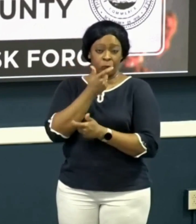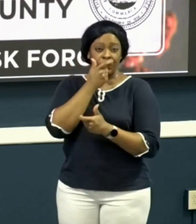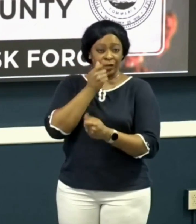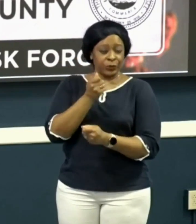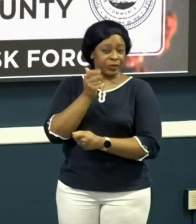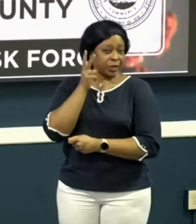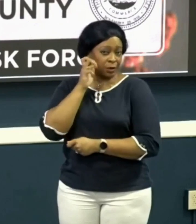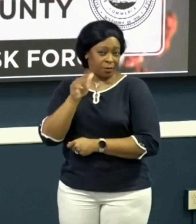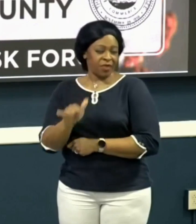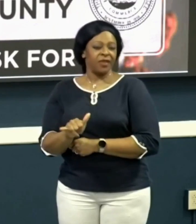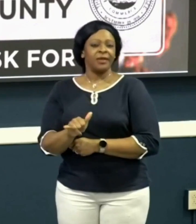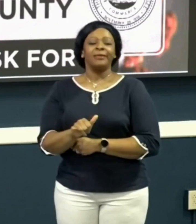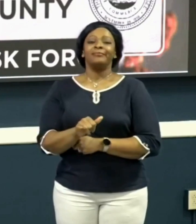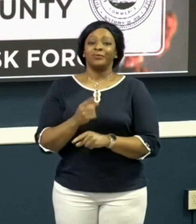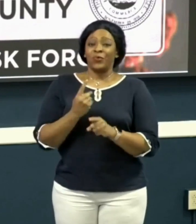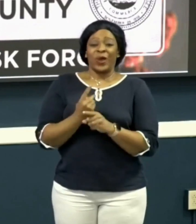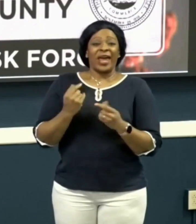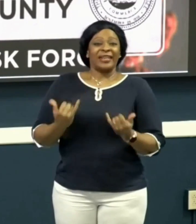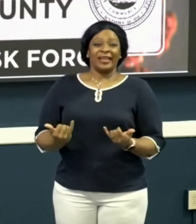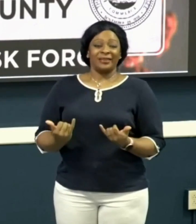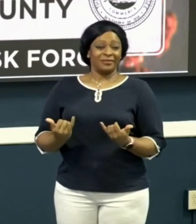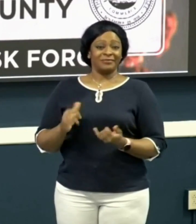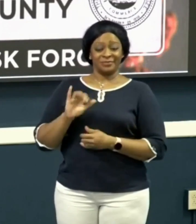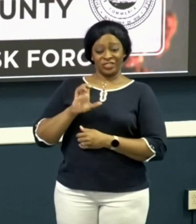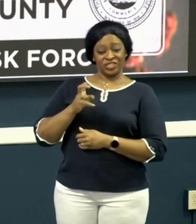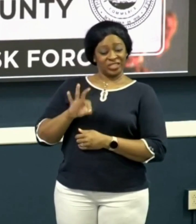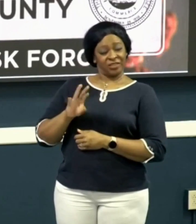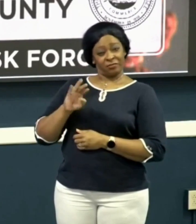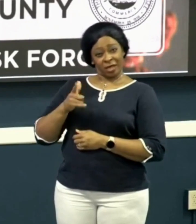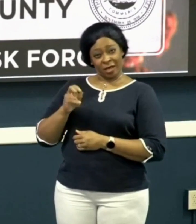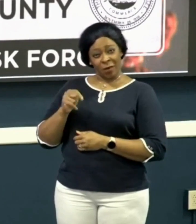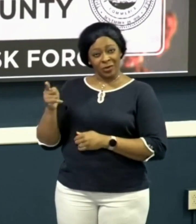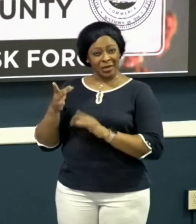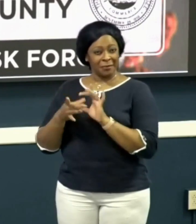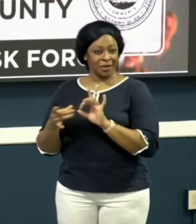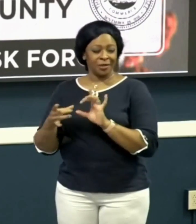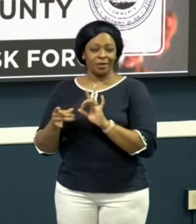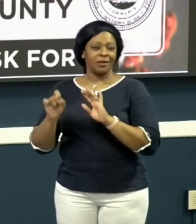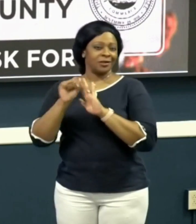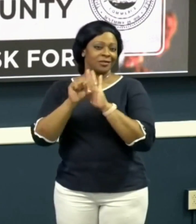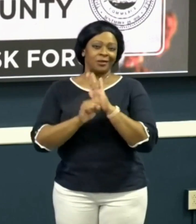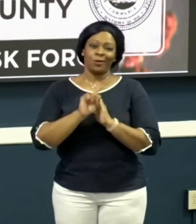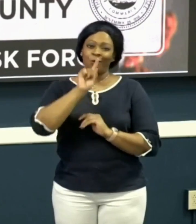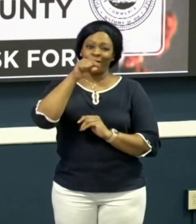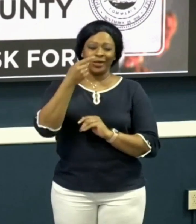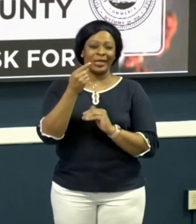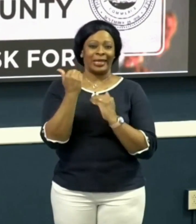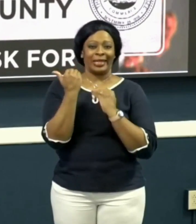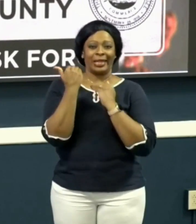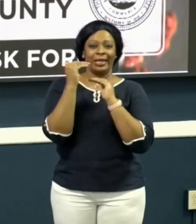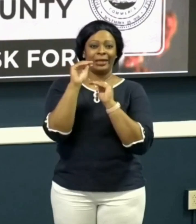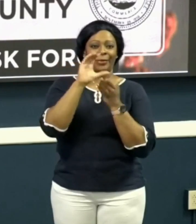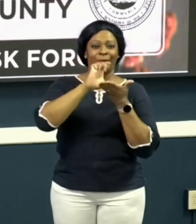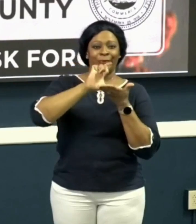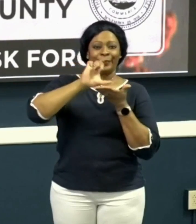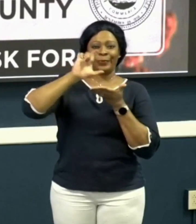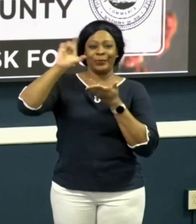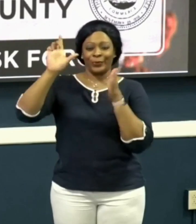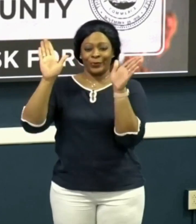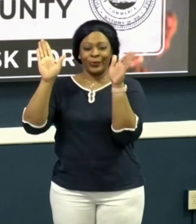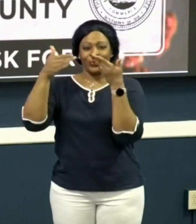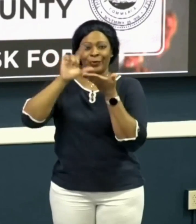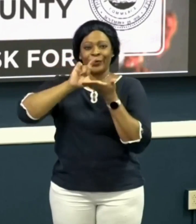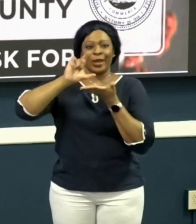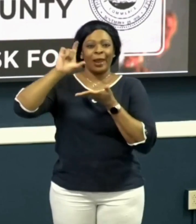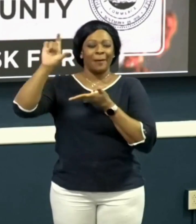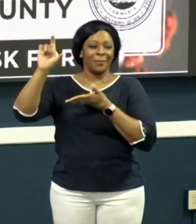interested. But unfortunately, like Chief McGowan shared, the state only got a certain amount, just a small